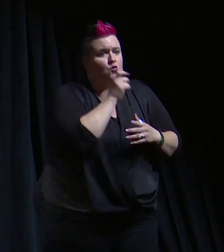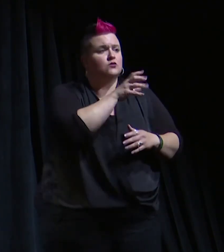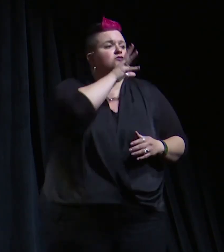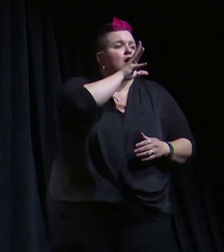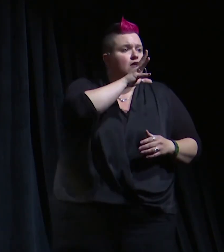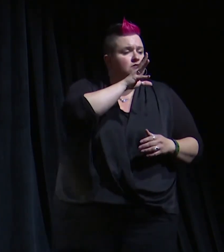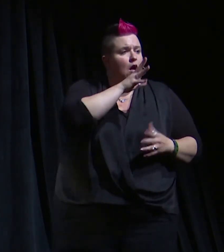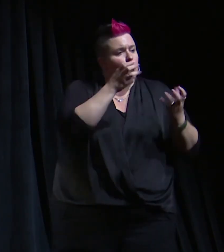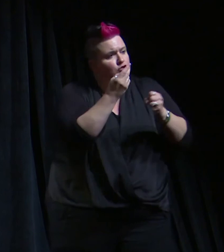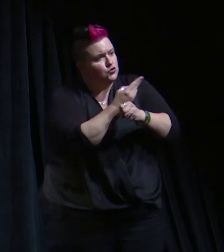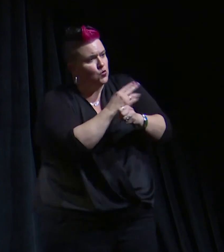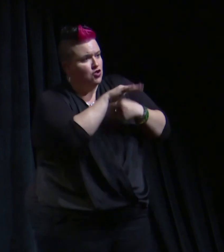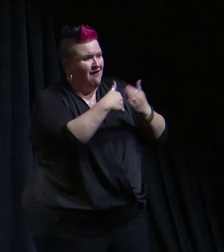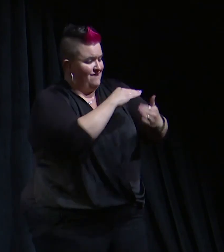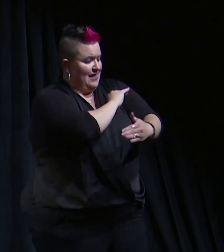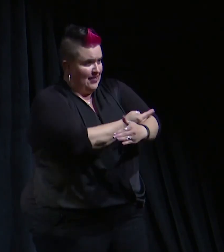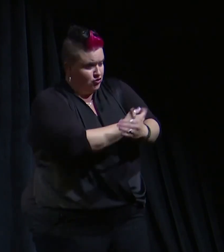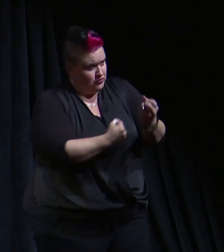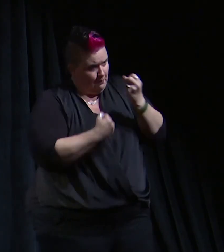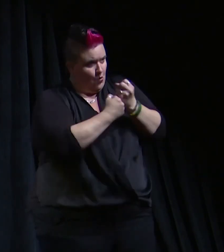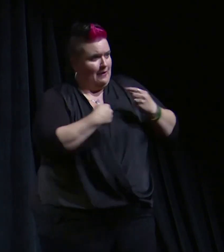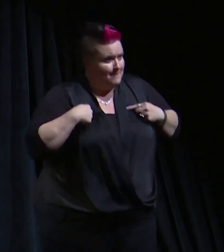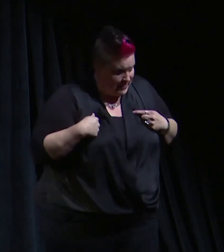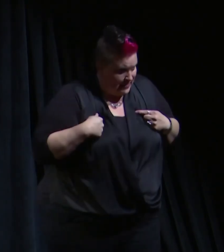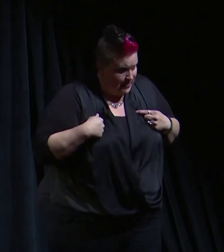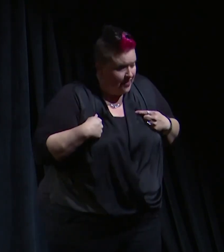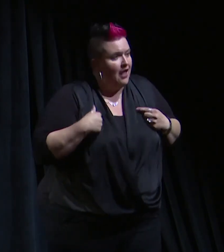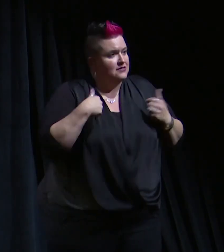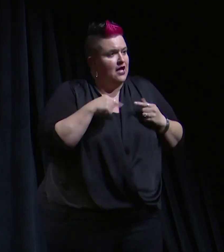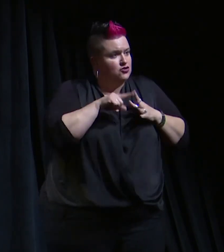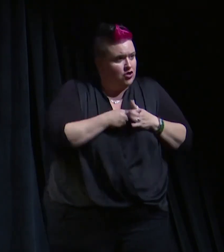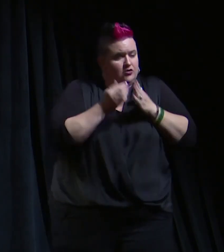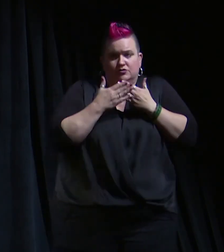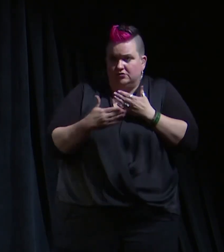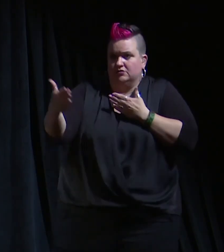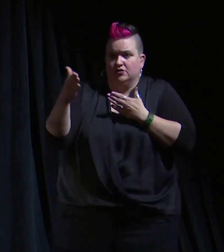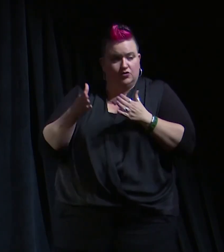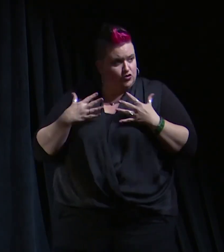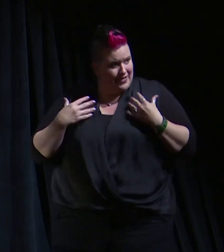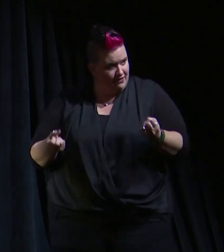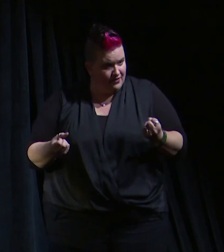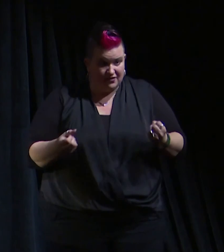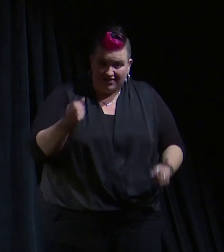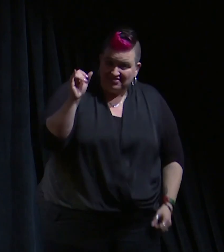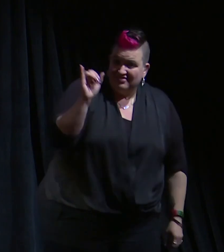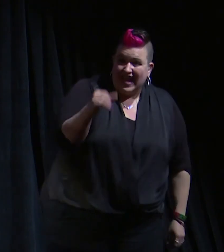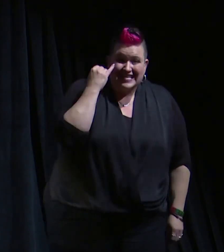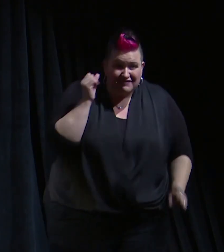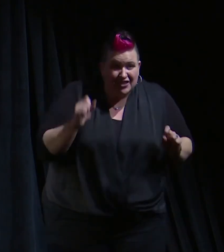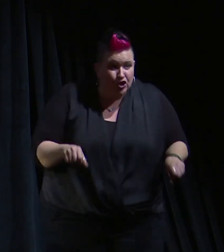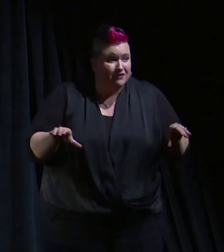I want you to use that energy to support me as I set off on a path of healing. That would have been